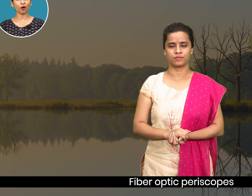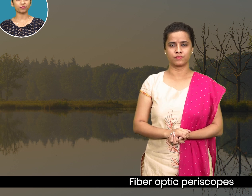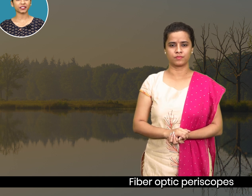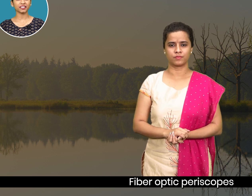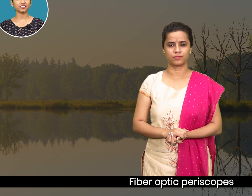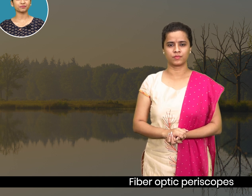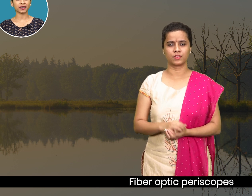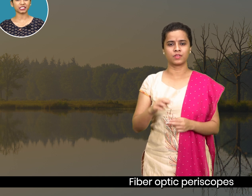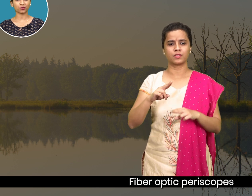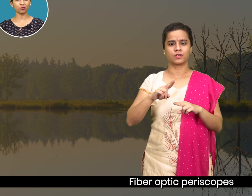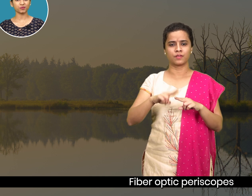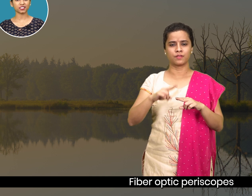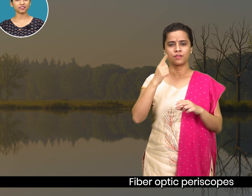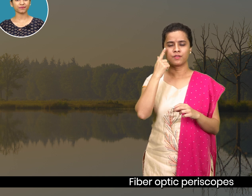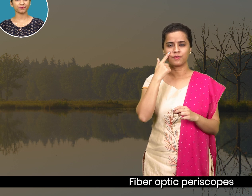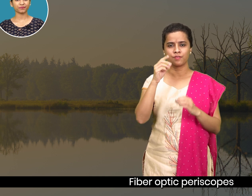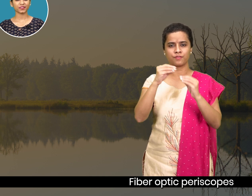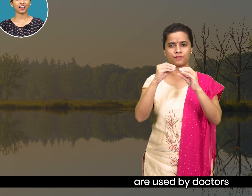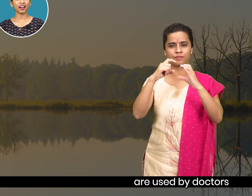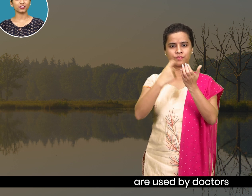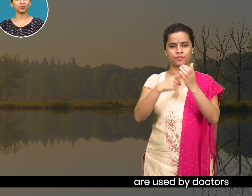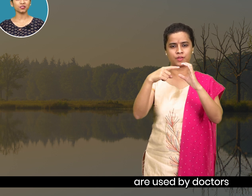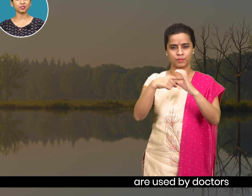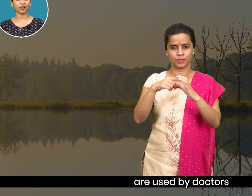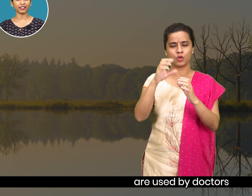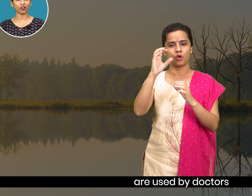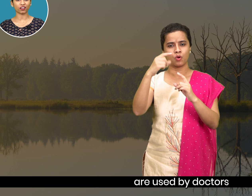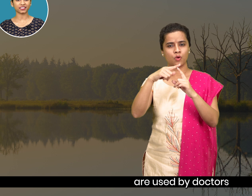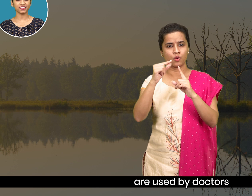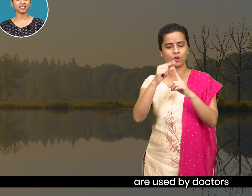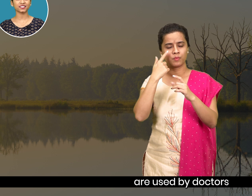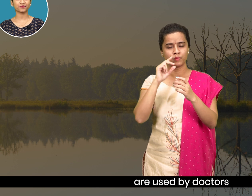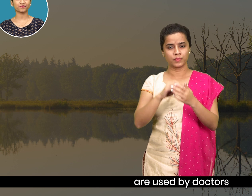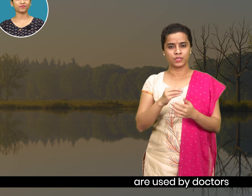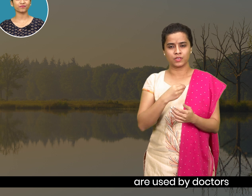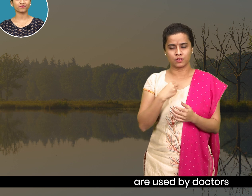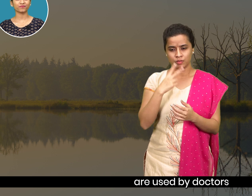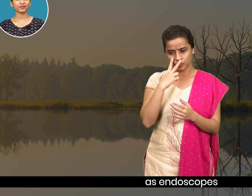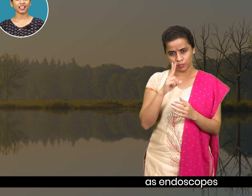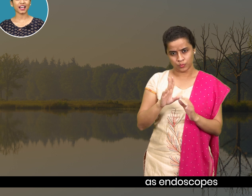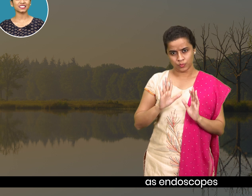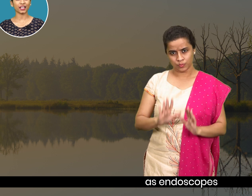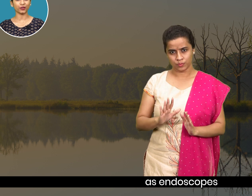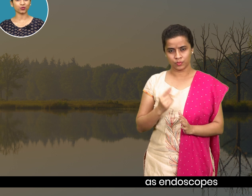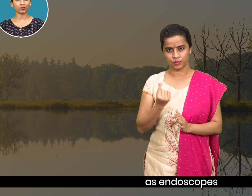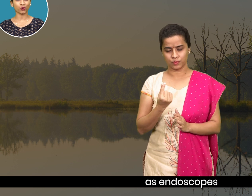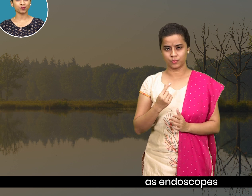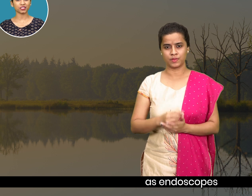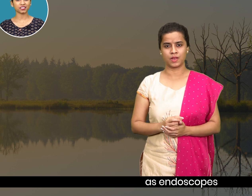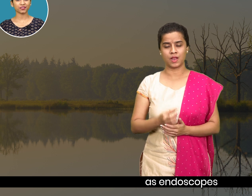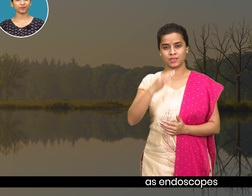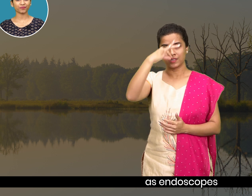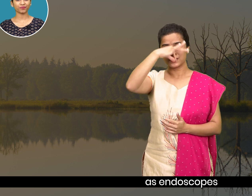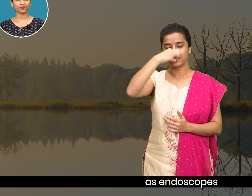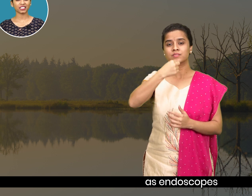Fiber optic periscopes are used by doctors as